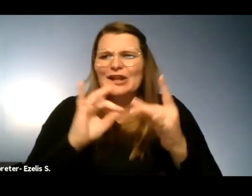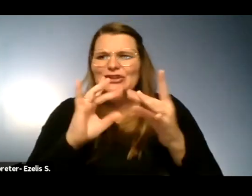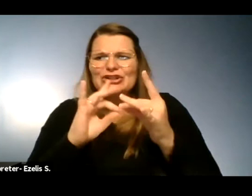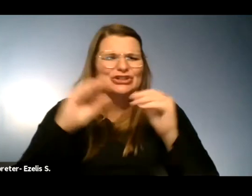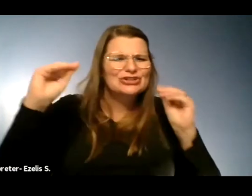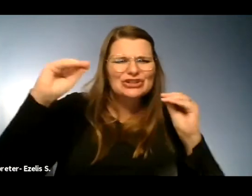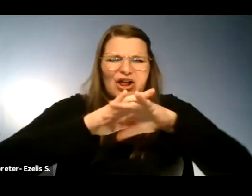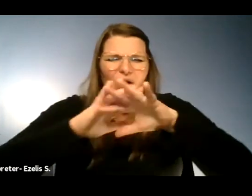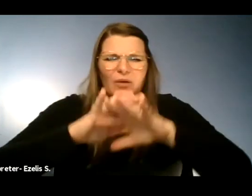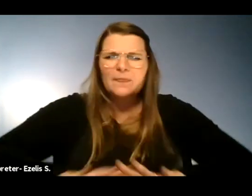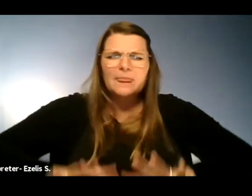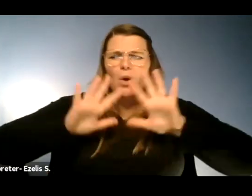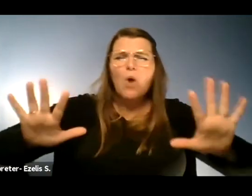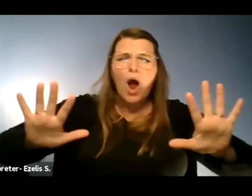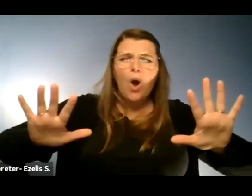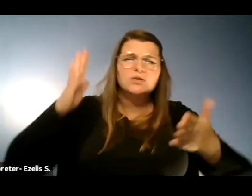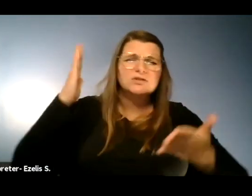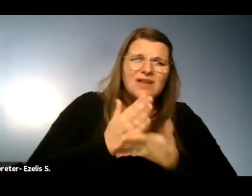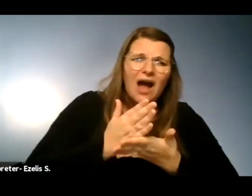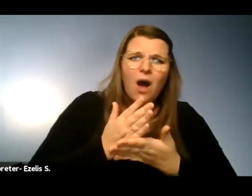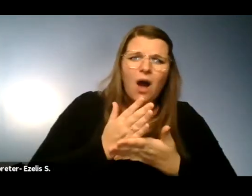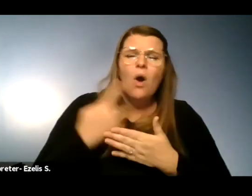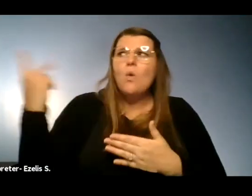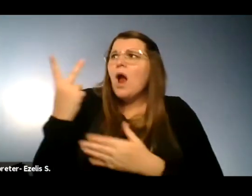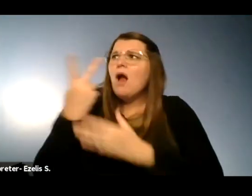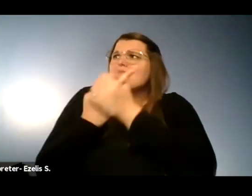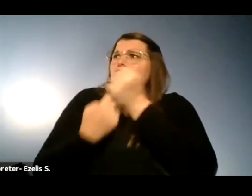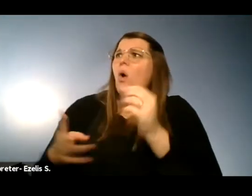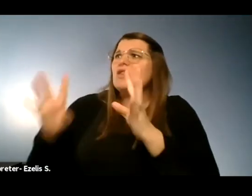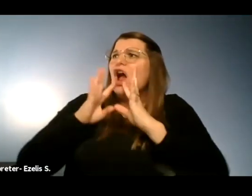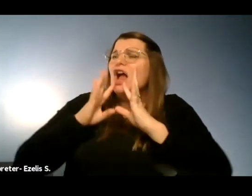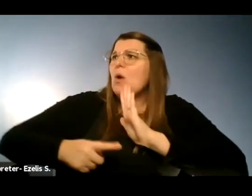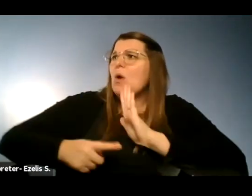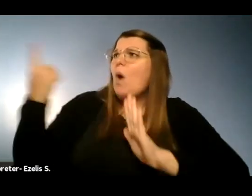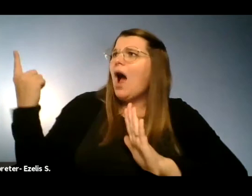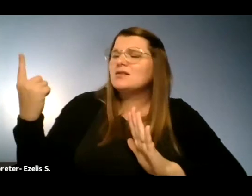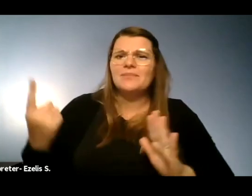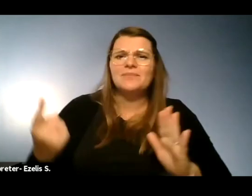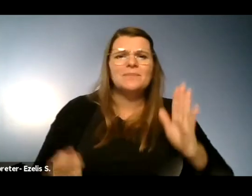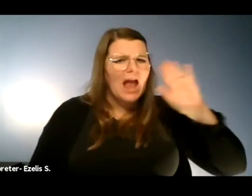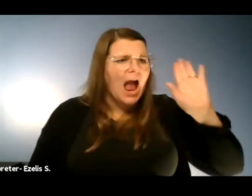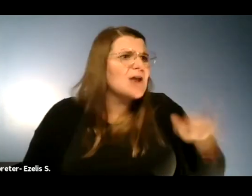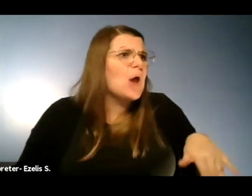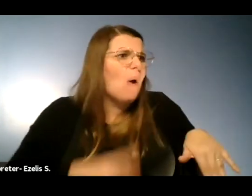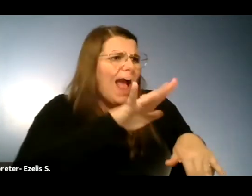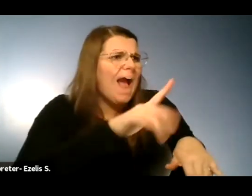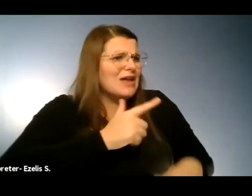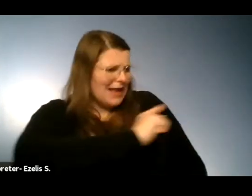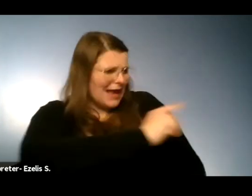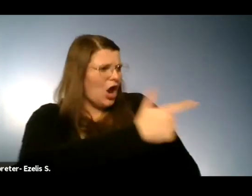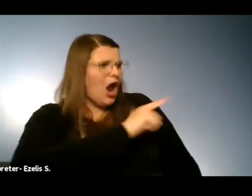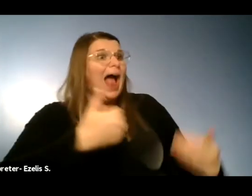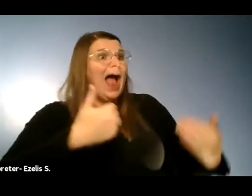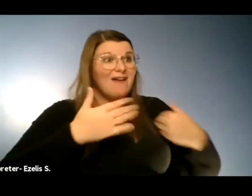Let me see. Whoa, stop. You're both talking at once. I know. Let's take turns. I have my trunk